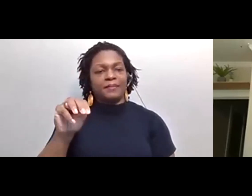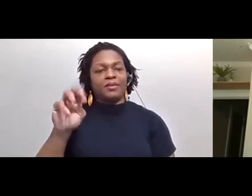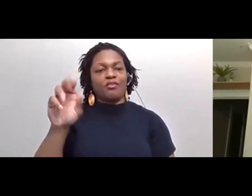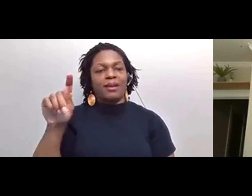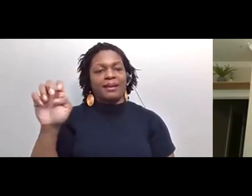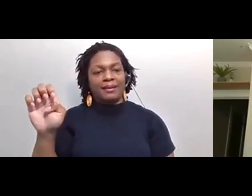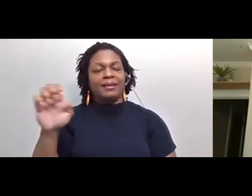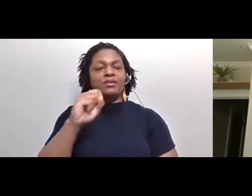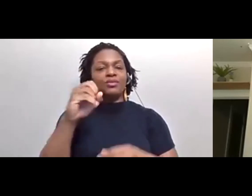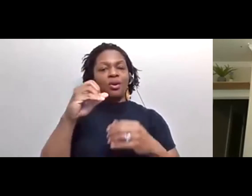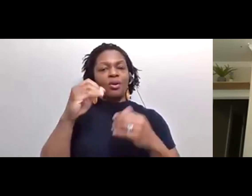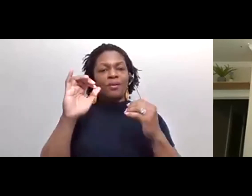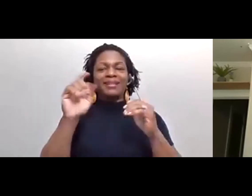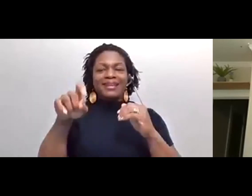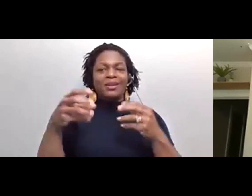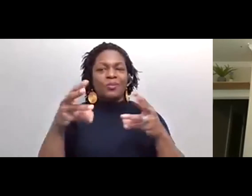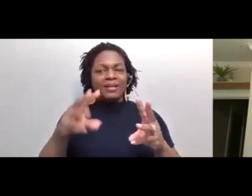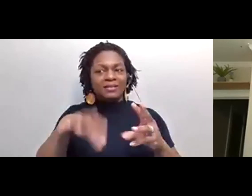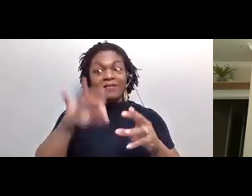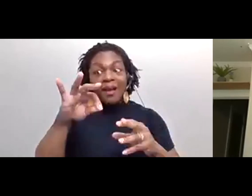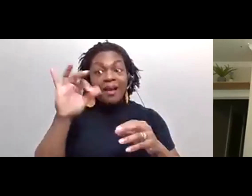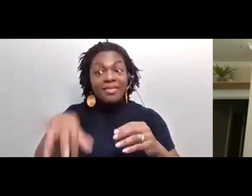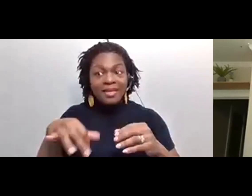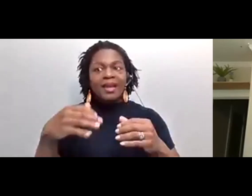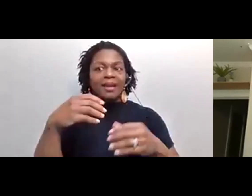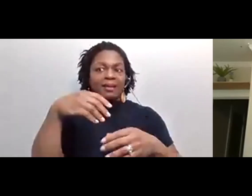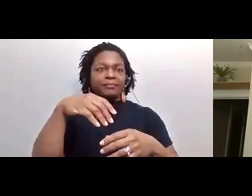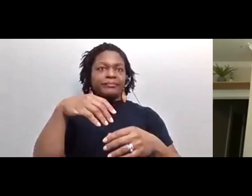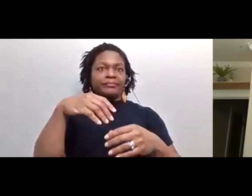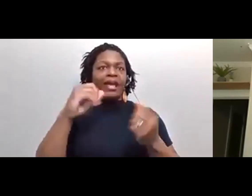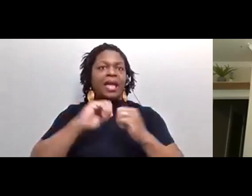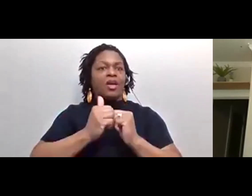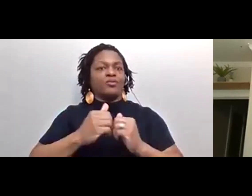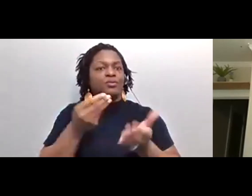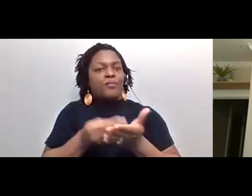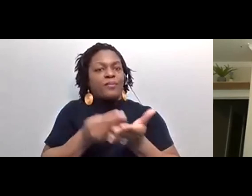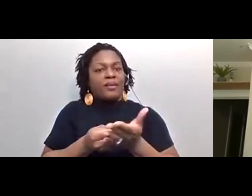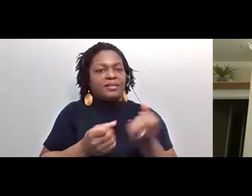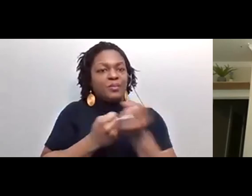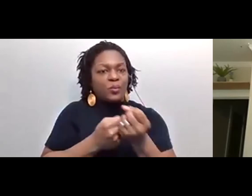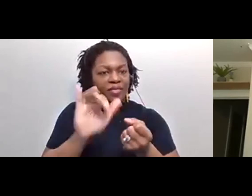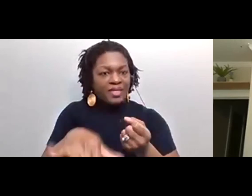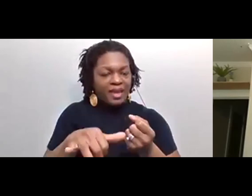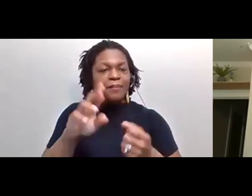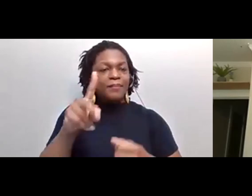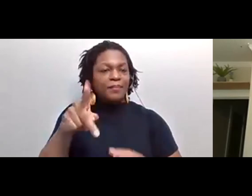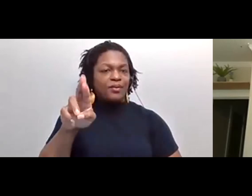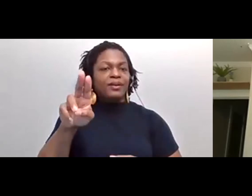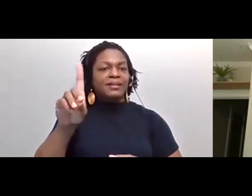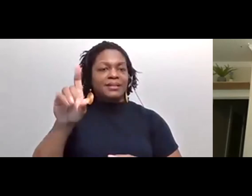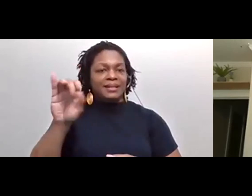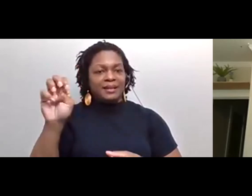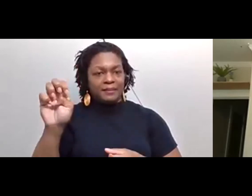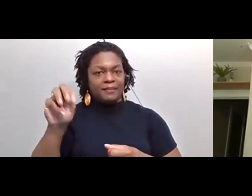dental services in that per diem rate. So she pulled that population out of HB